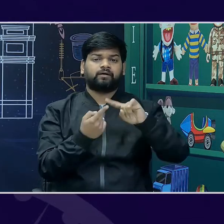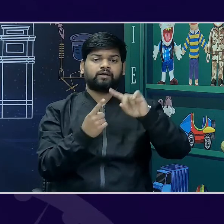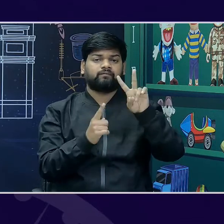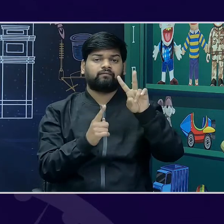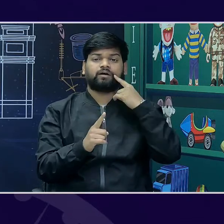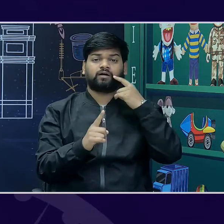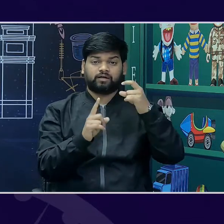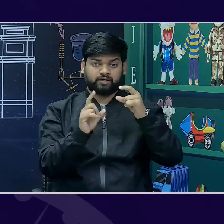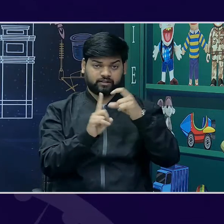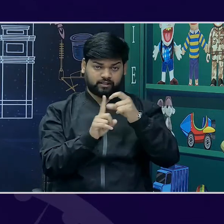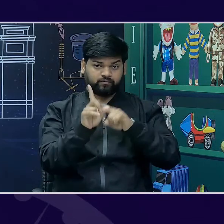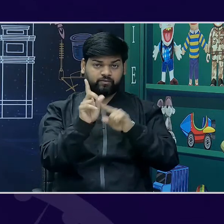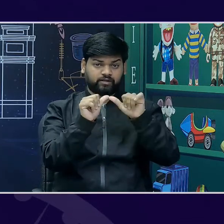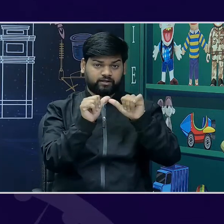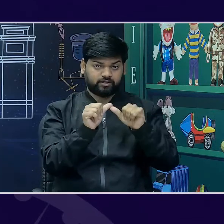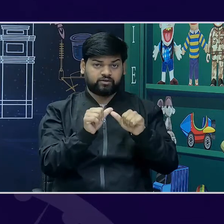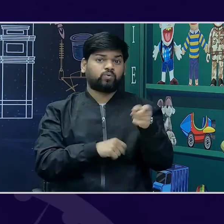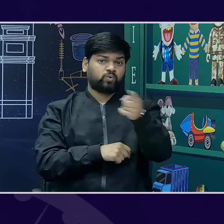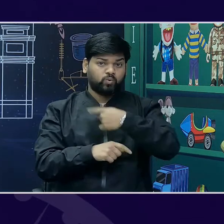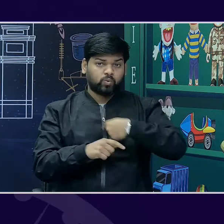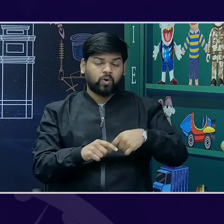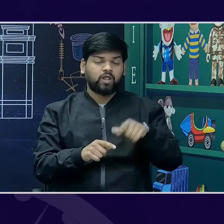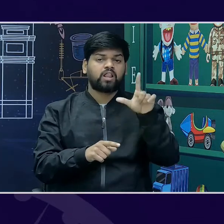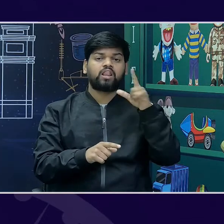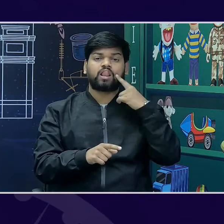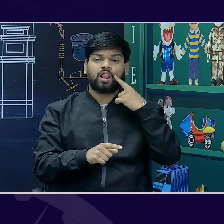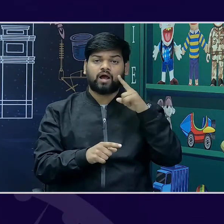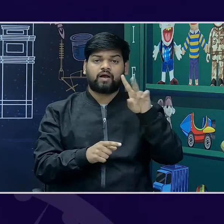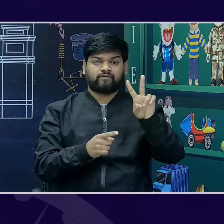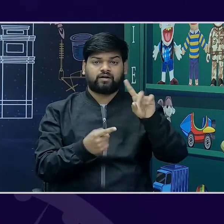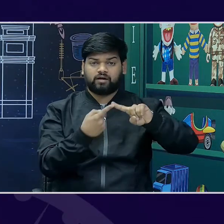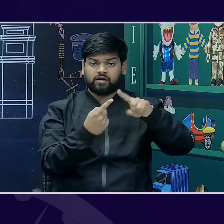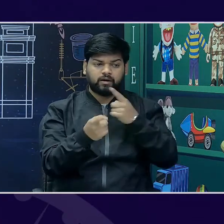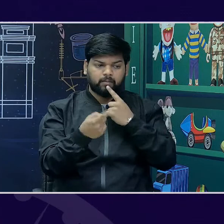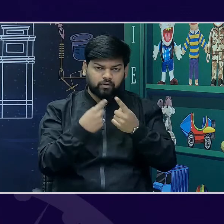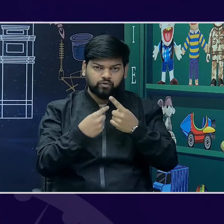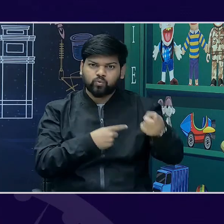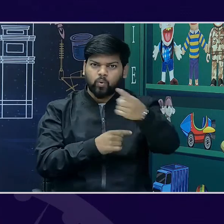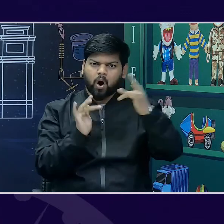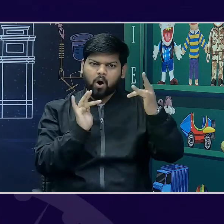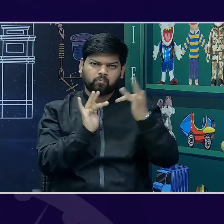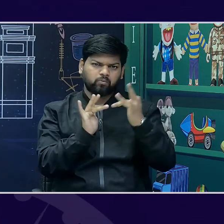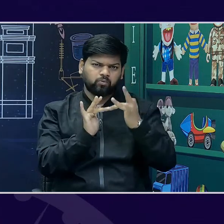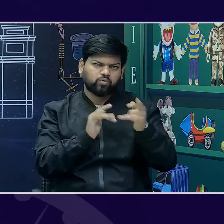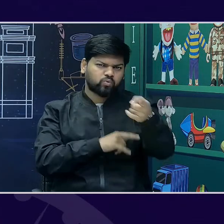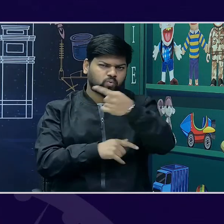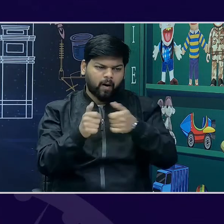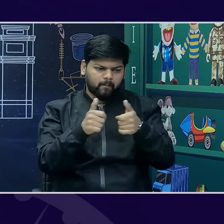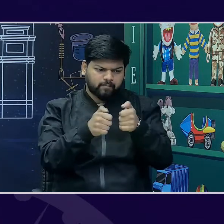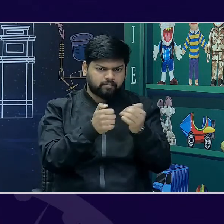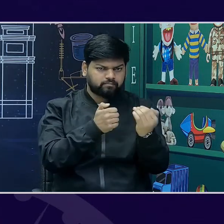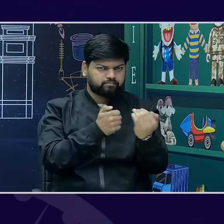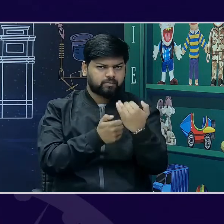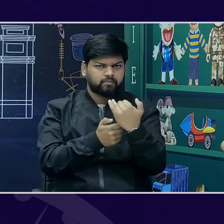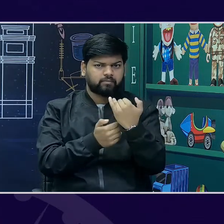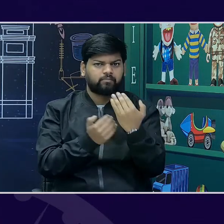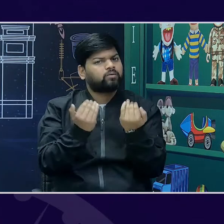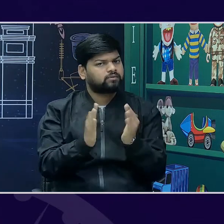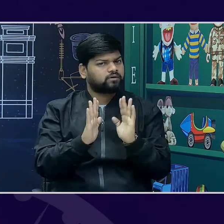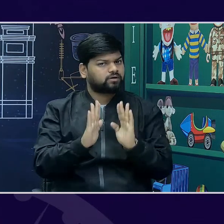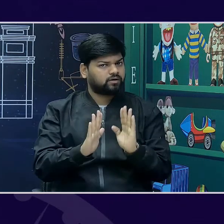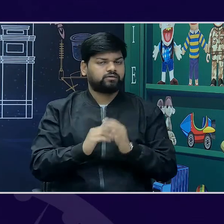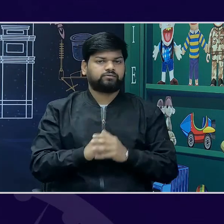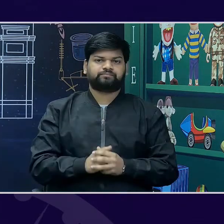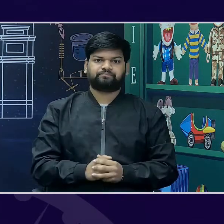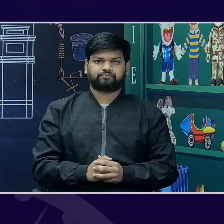can connect with us. You can participate in our live interactive sessions by commenting in the comment section of our YouTube channel that you all